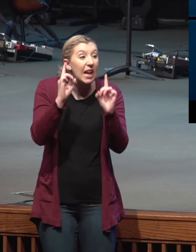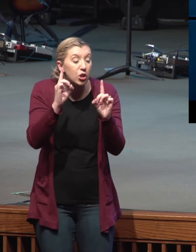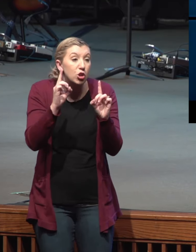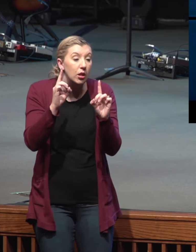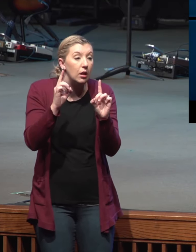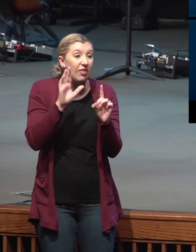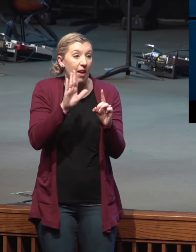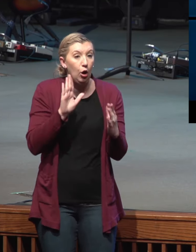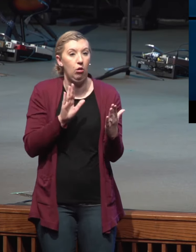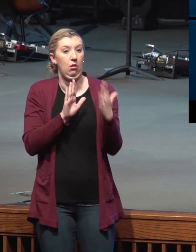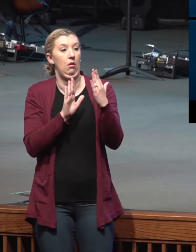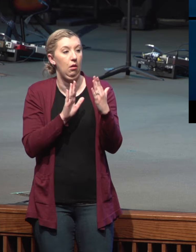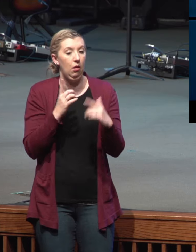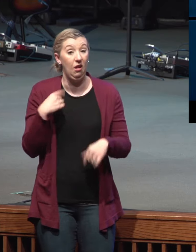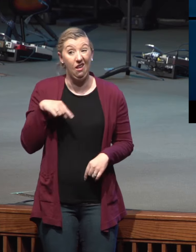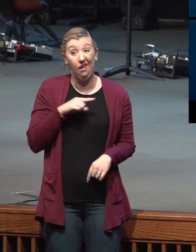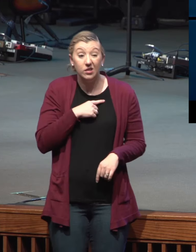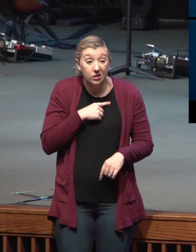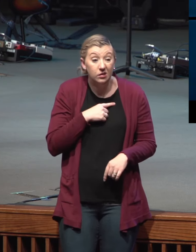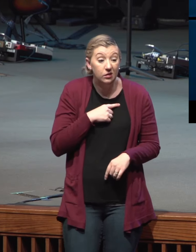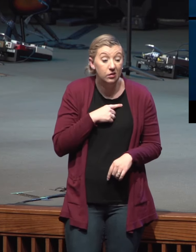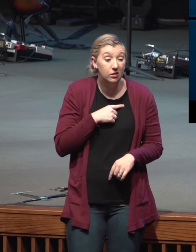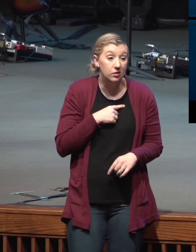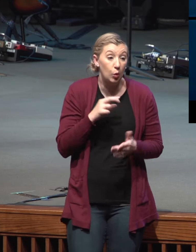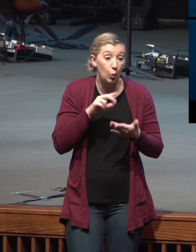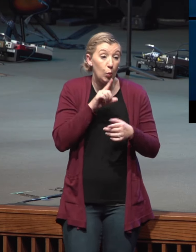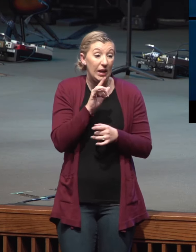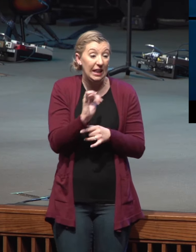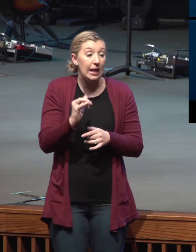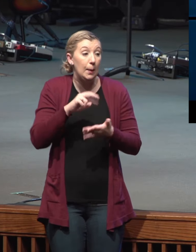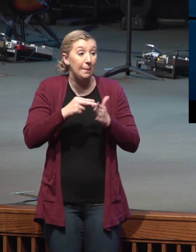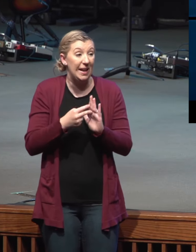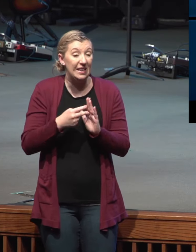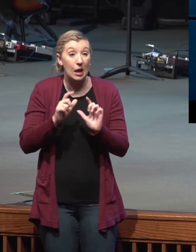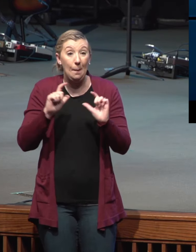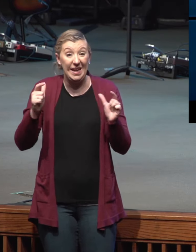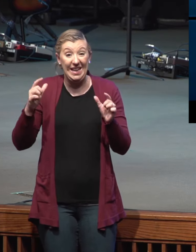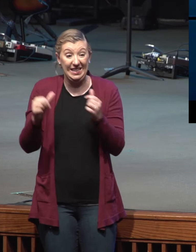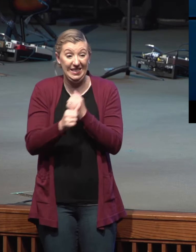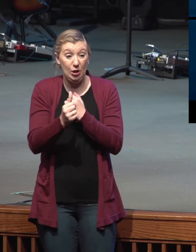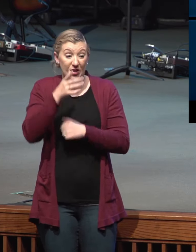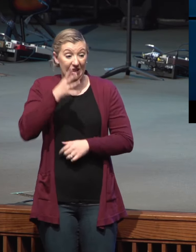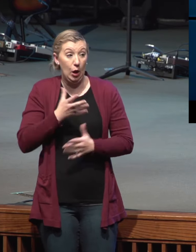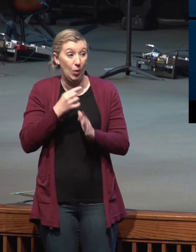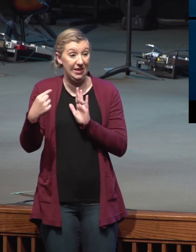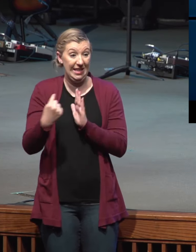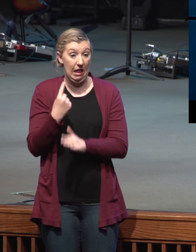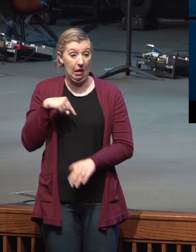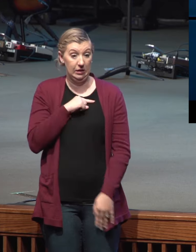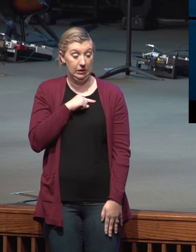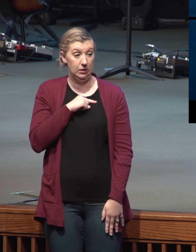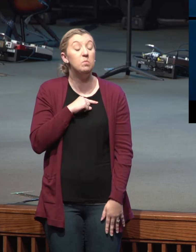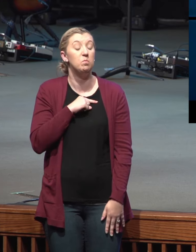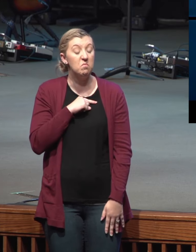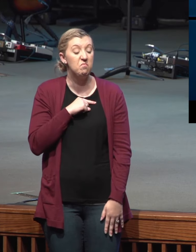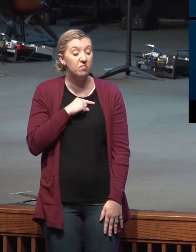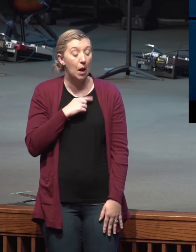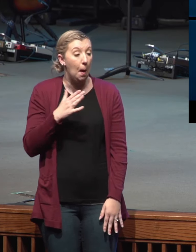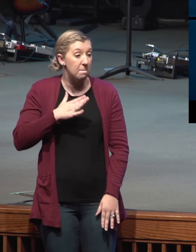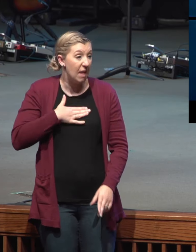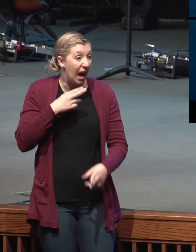Guapo. For us, El Guapo is a big, dangerous guy who wants to kill us. But as sure as my name